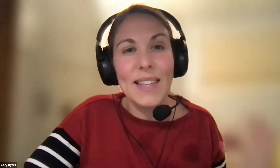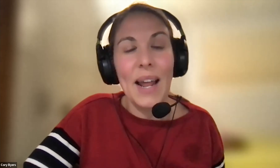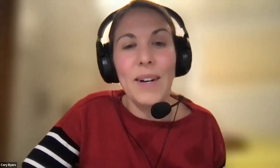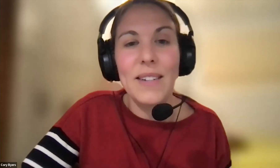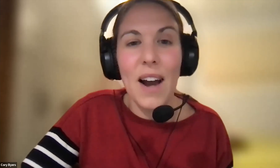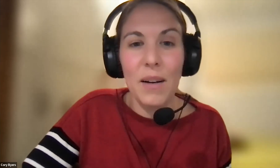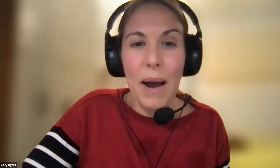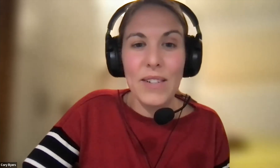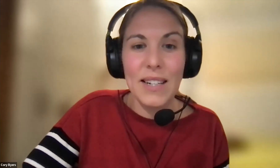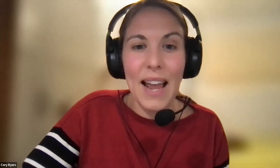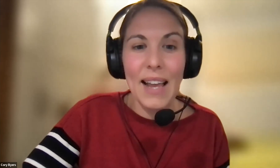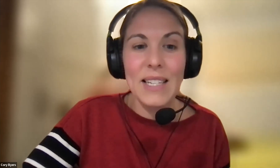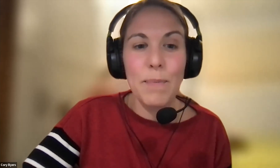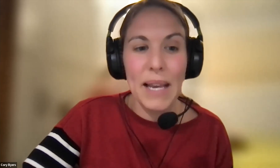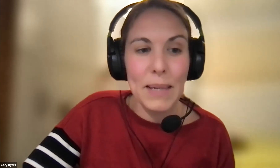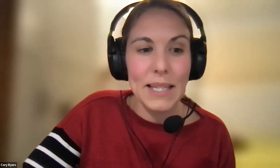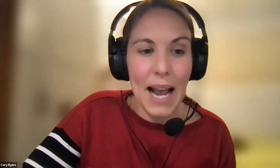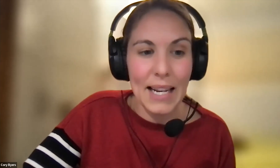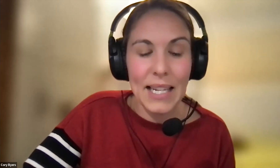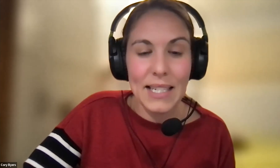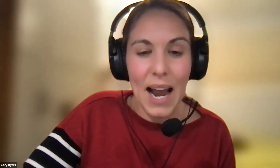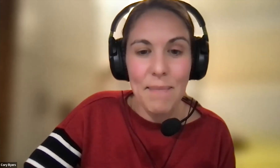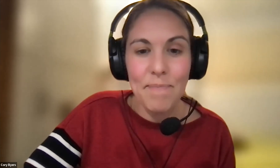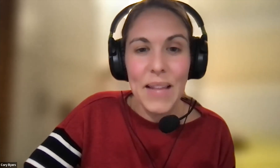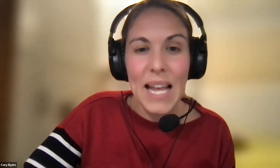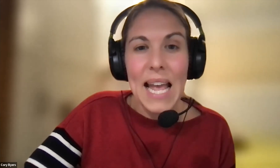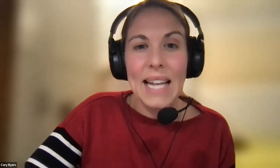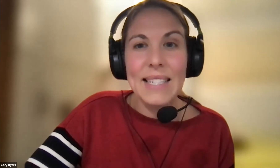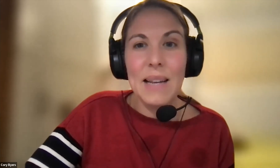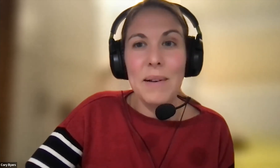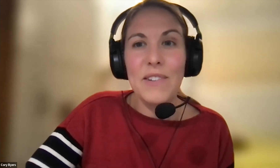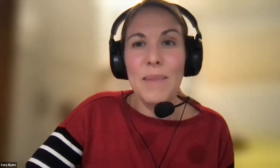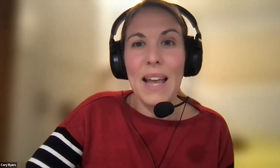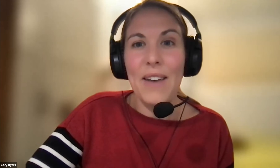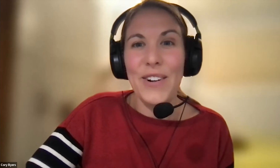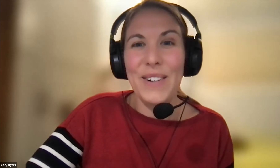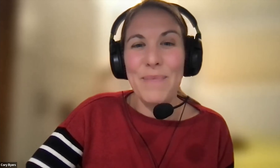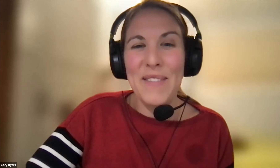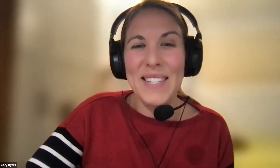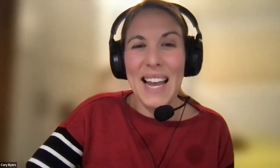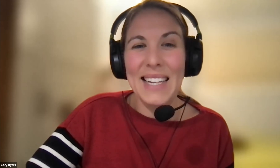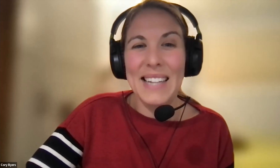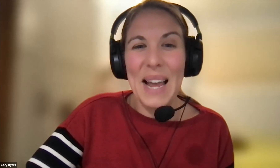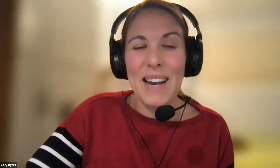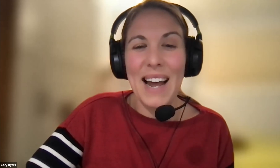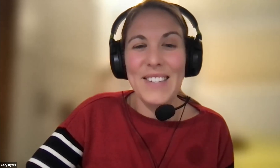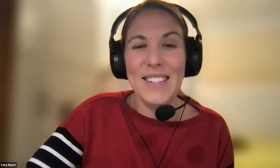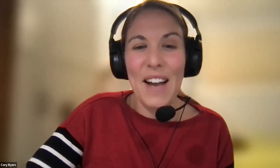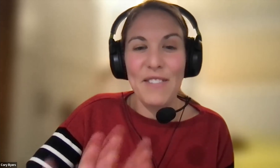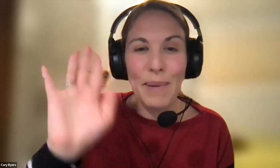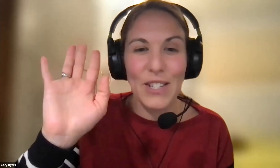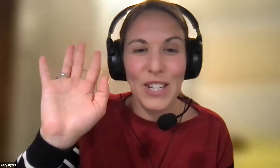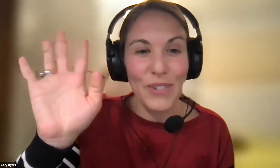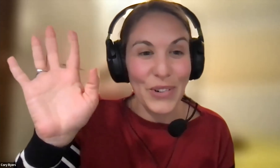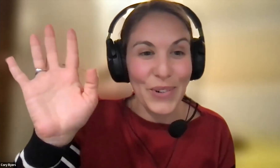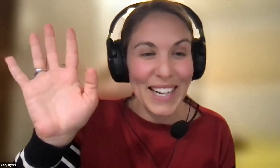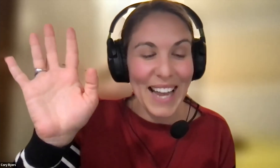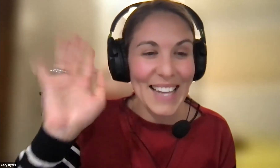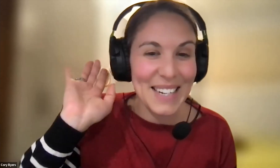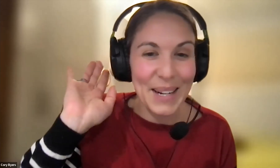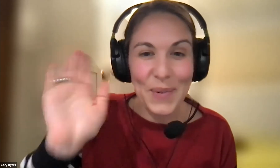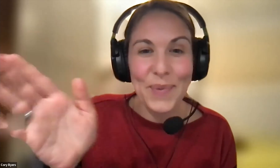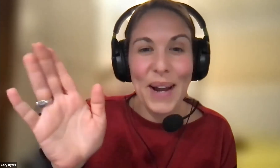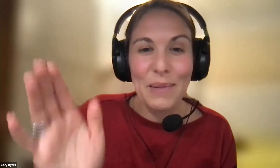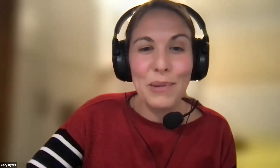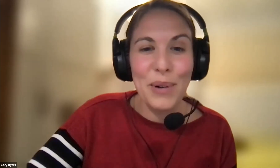The last resource that I want to talk about today is baby signing time. And some of you may have heard of baby signing time, but I just have to pitch it real quick as